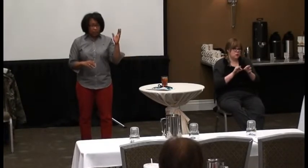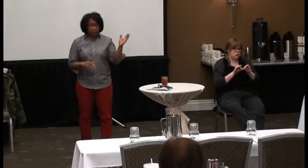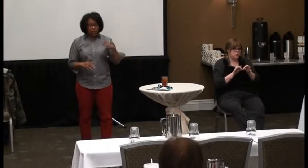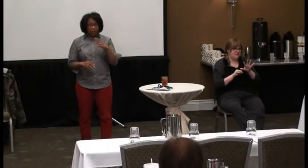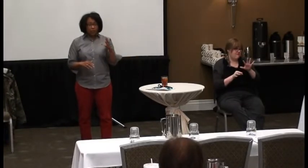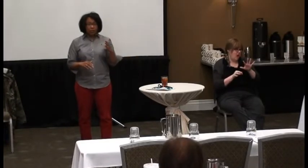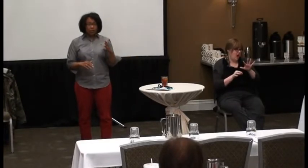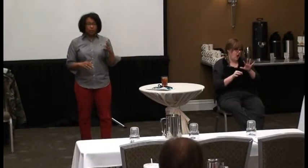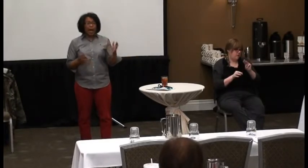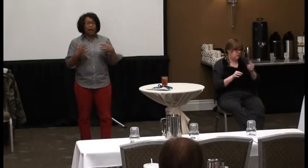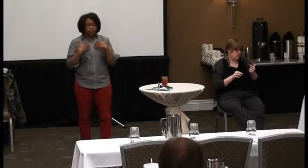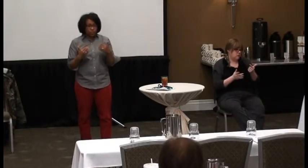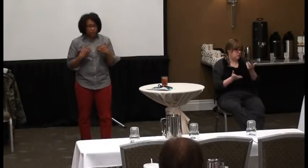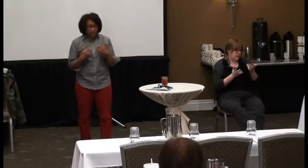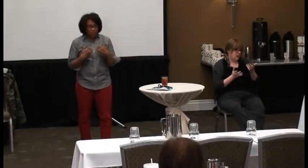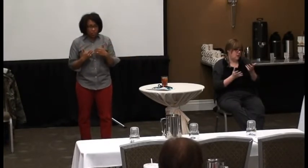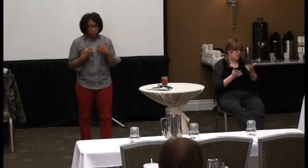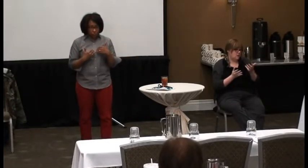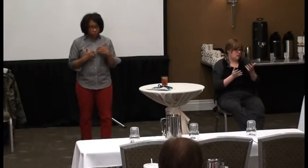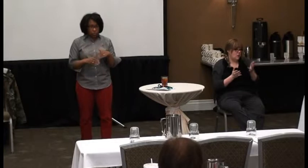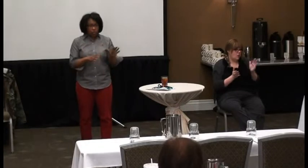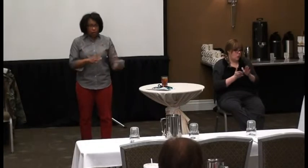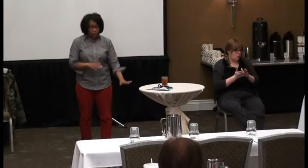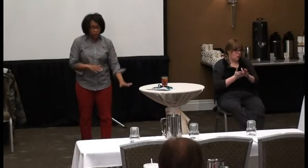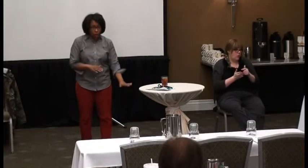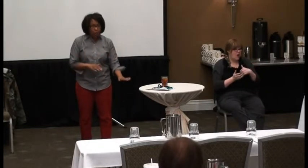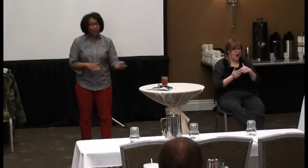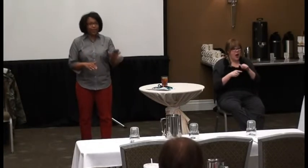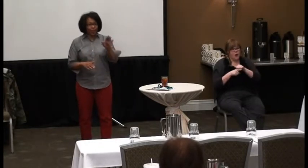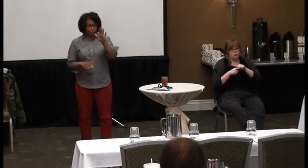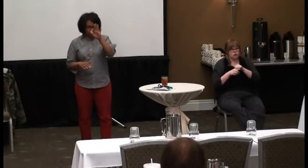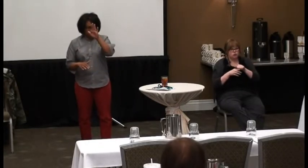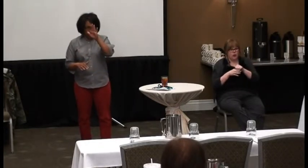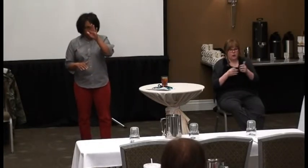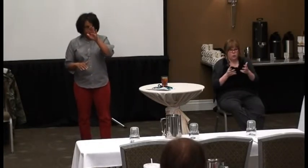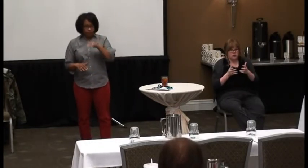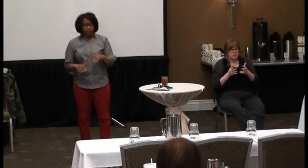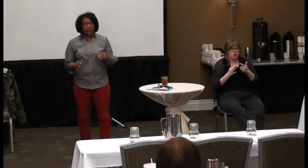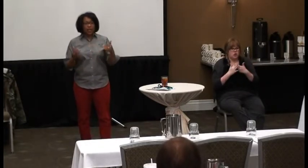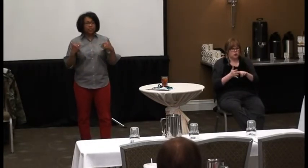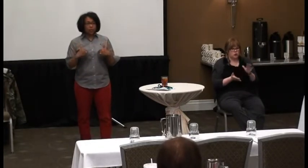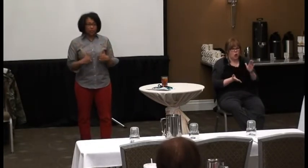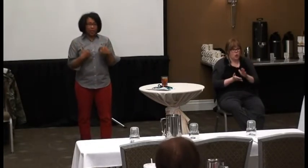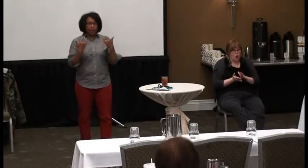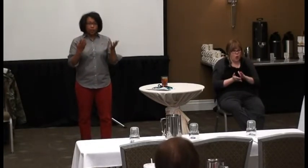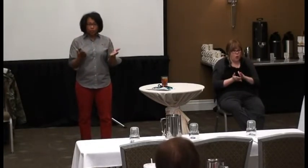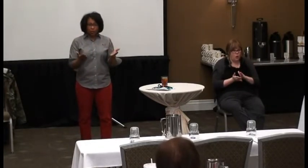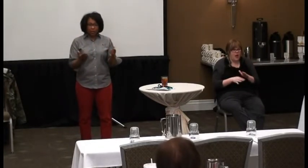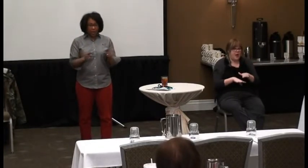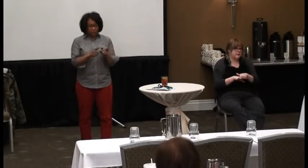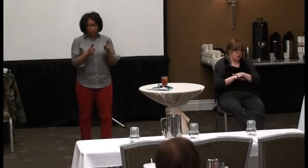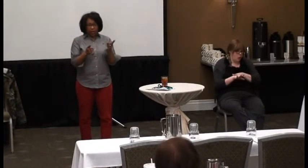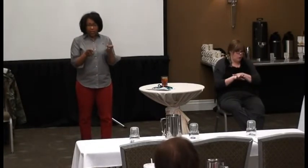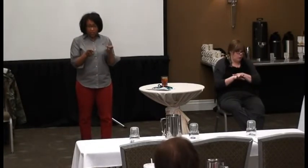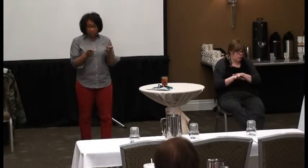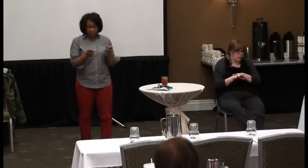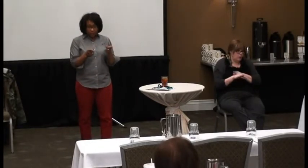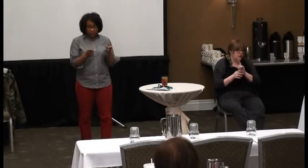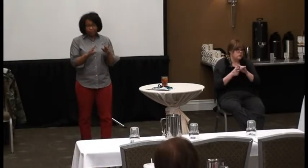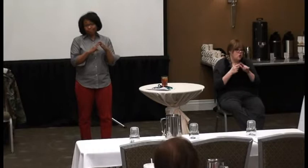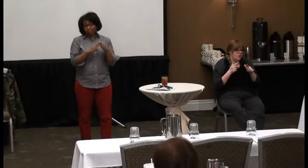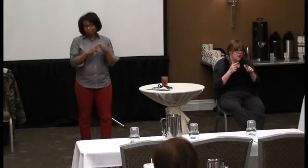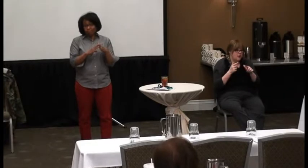small. I was trained to start low and go slow. And so then you look at